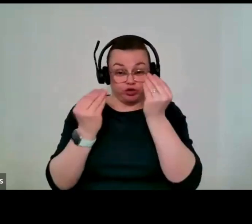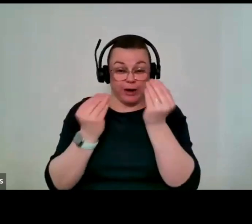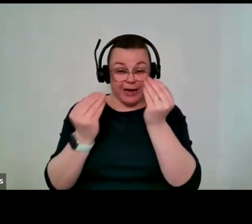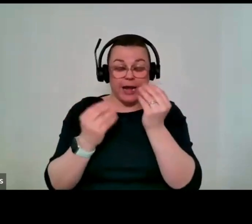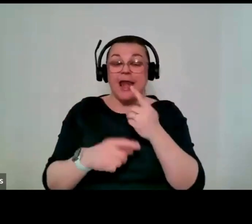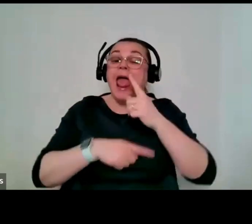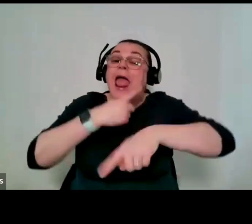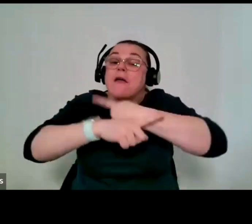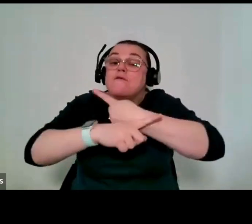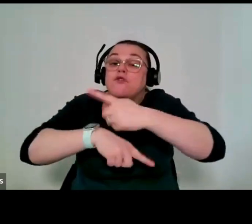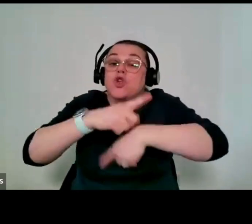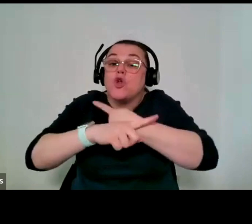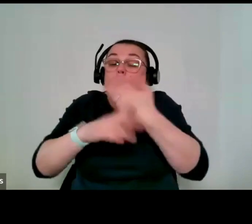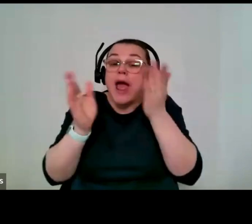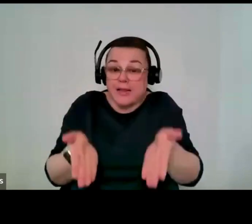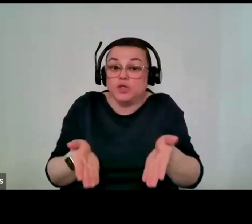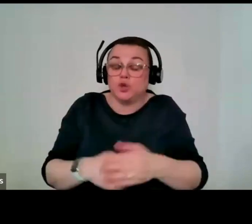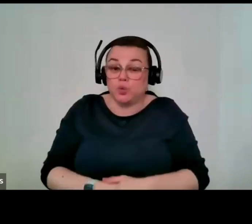every year,